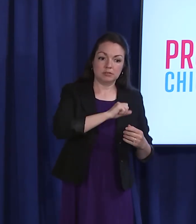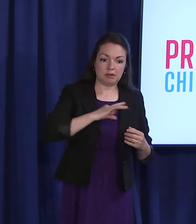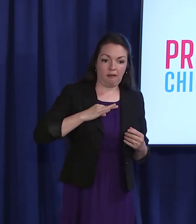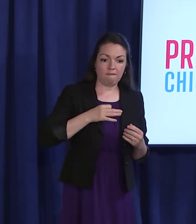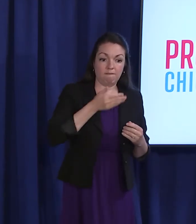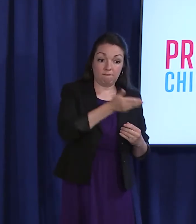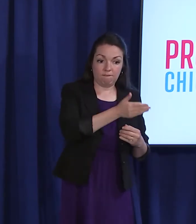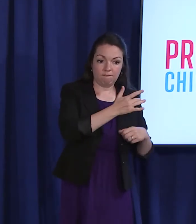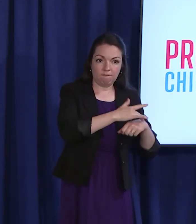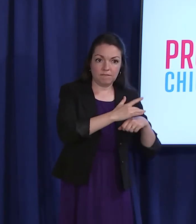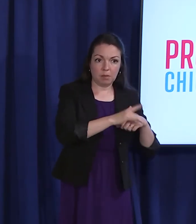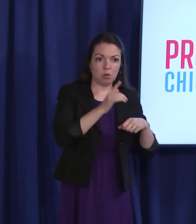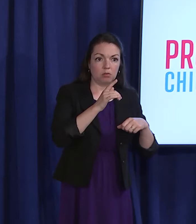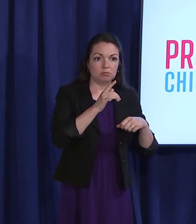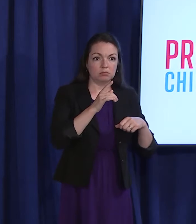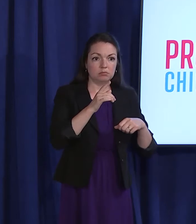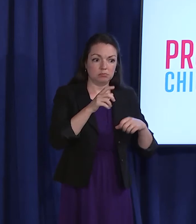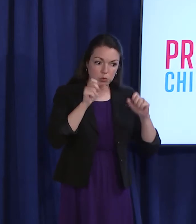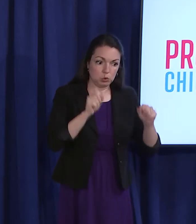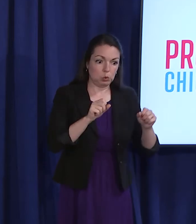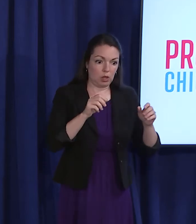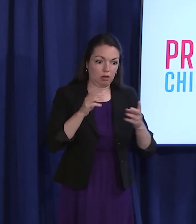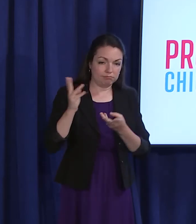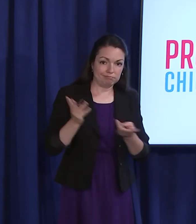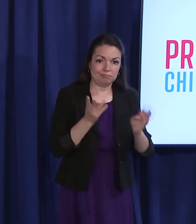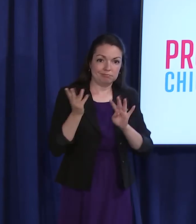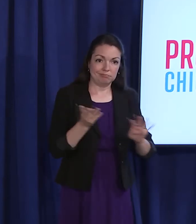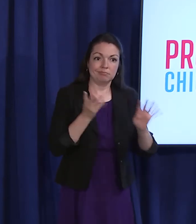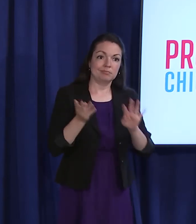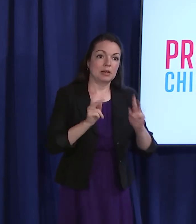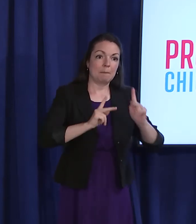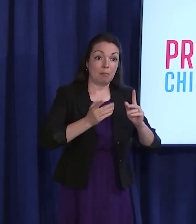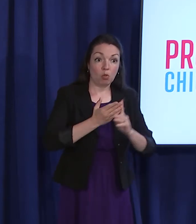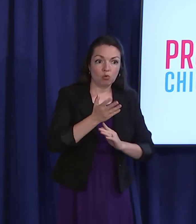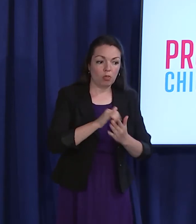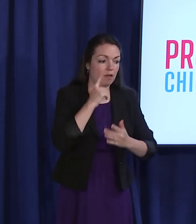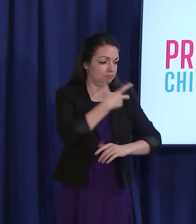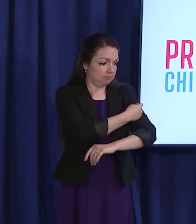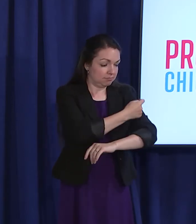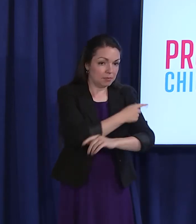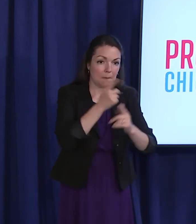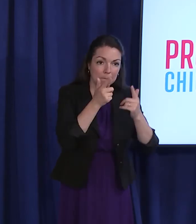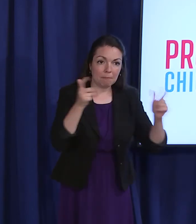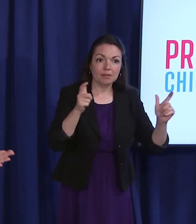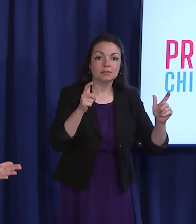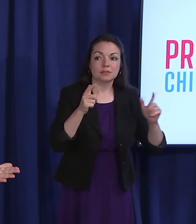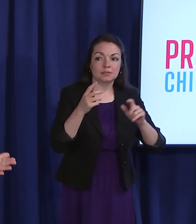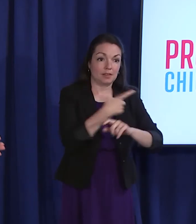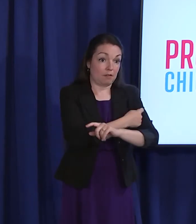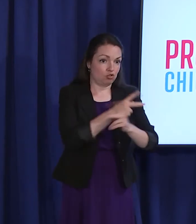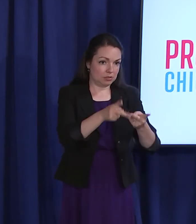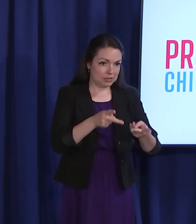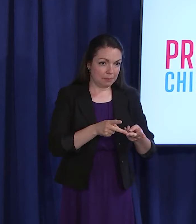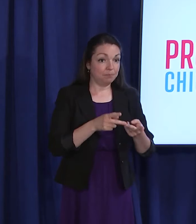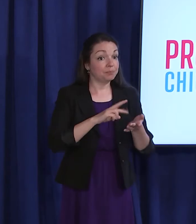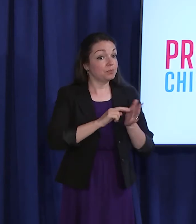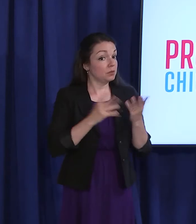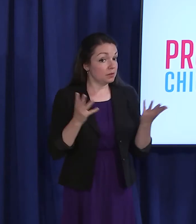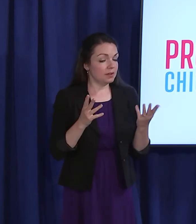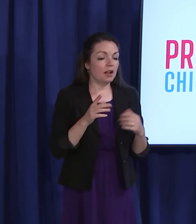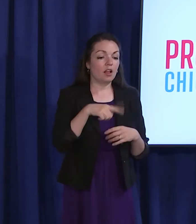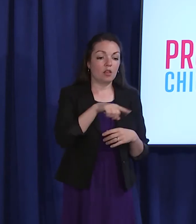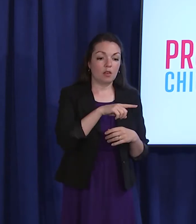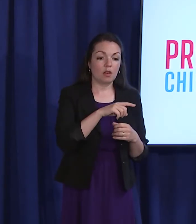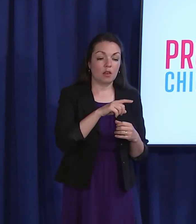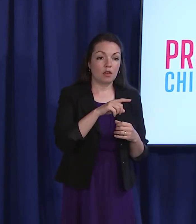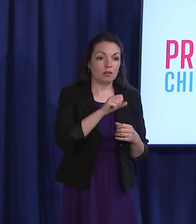to make sure you can efficiently move hundreds of people through a mass vaccination site. So what we'll be doing is transitioning a lot of